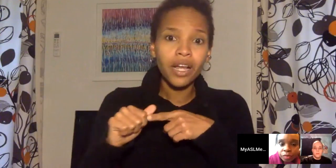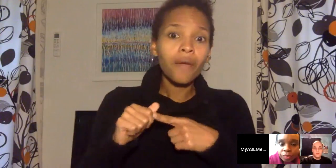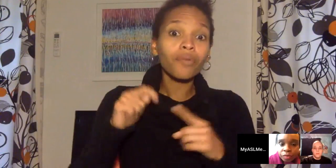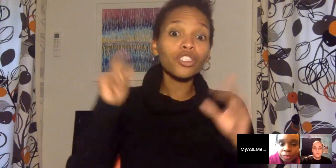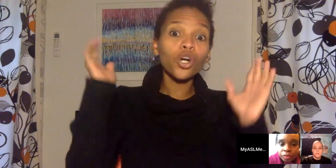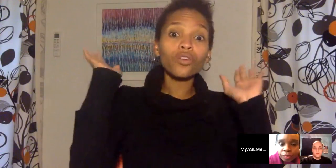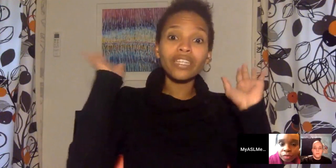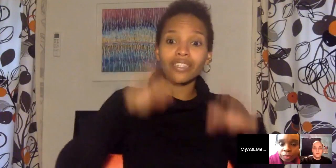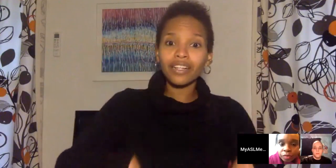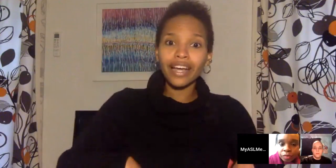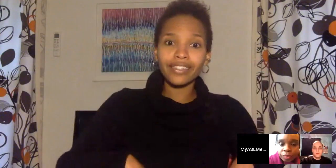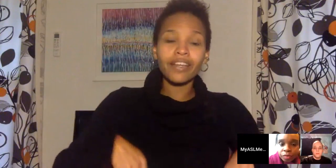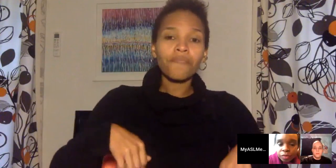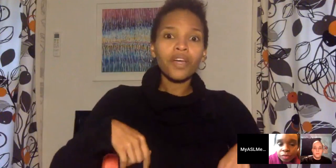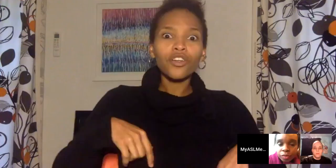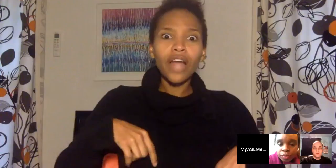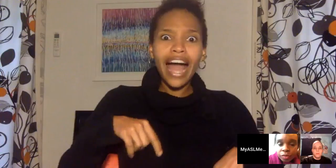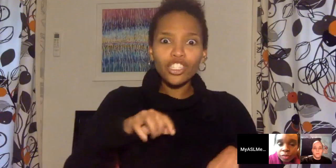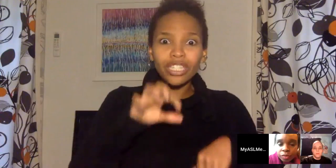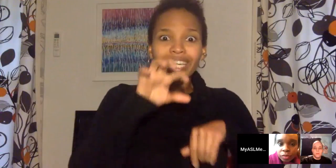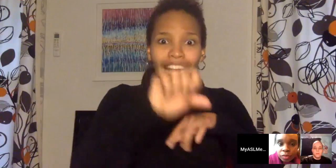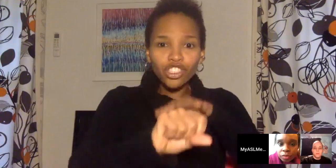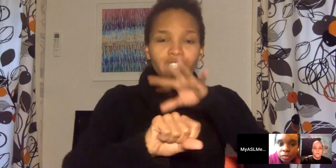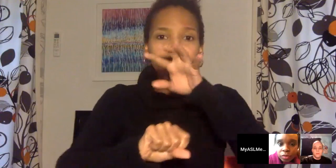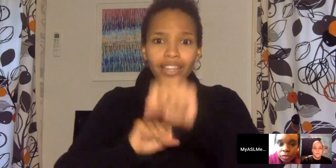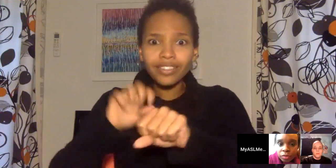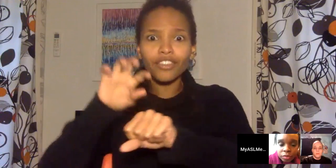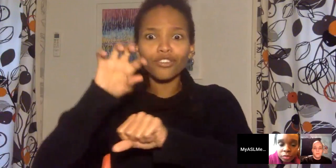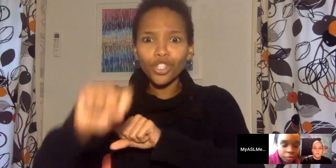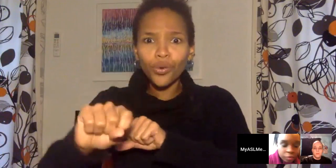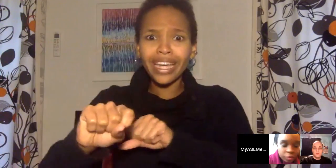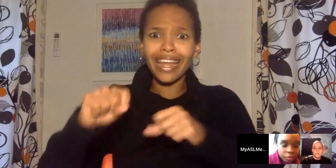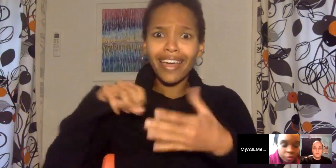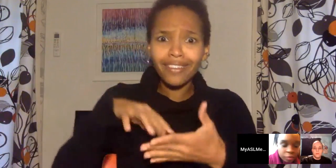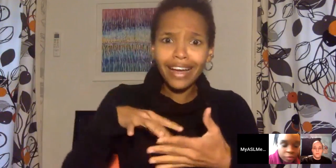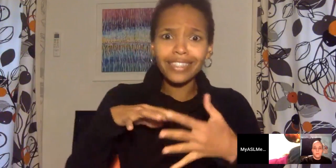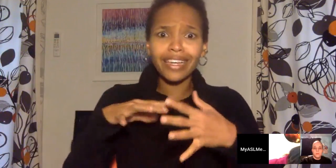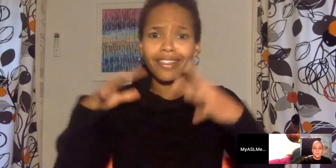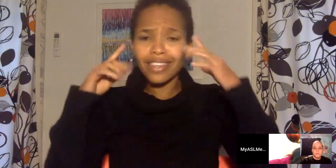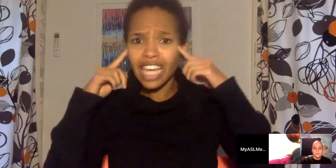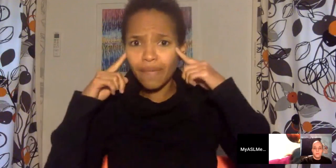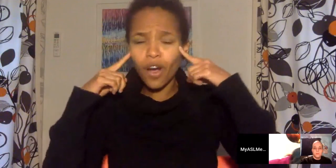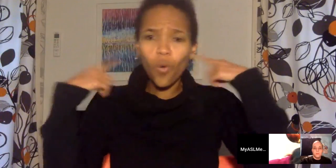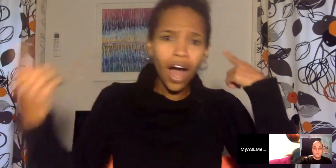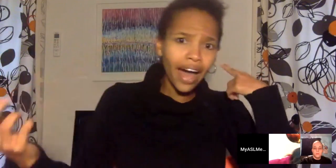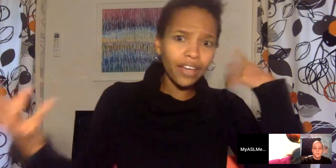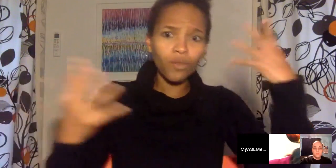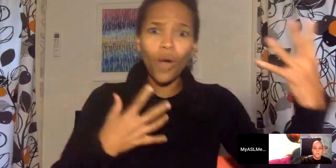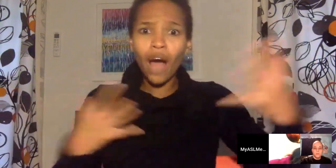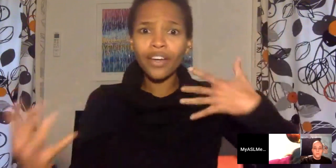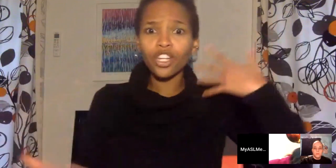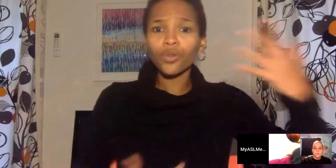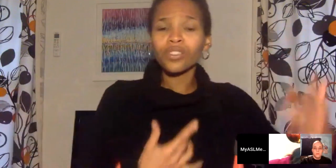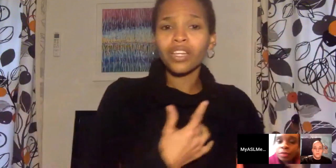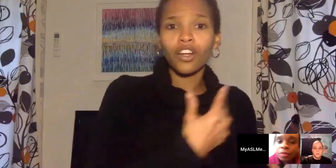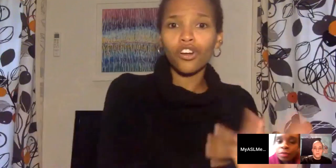but we totally neglect actually catching the things that they're doing and analyzing it and thinking about why and how we can use it in our